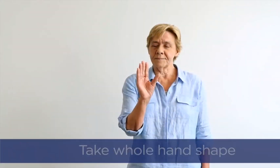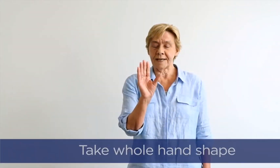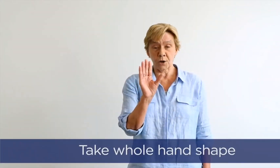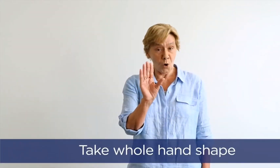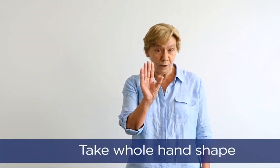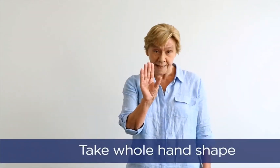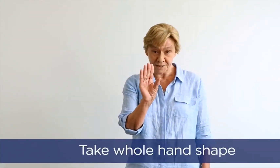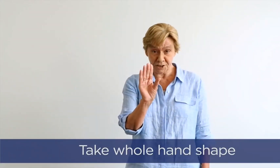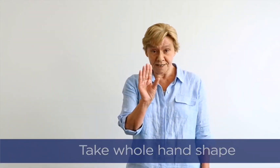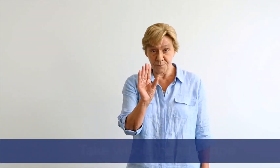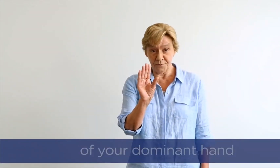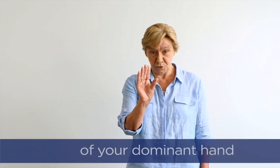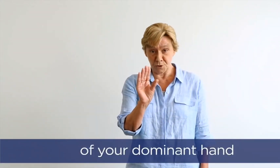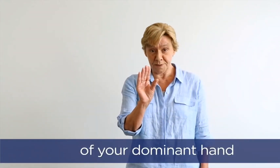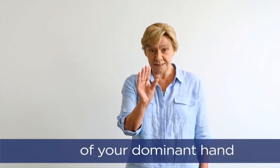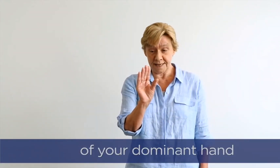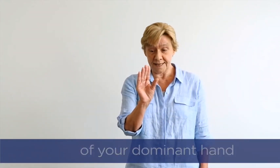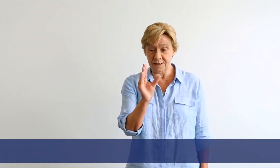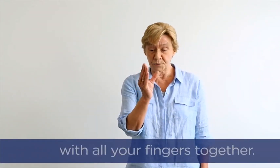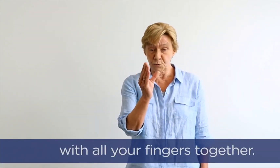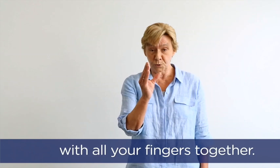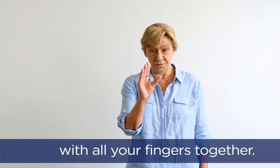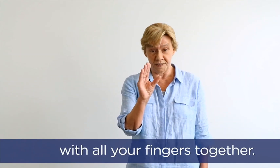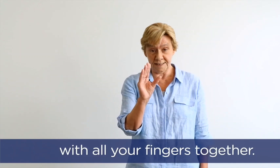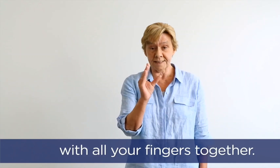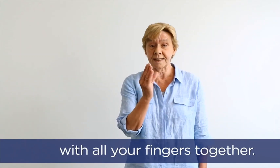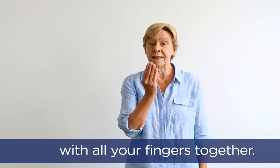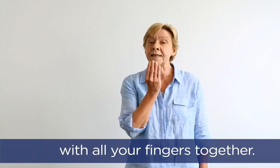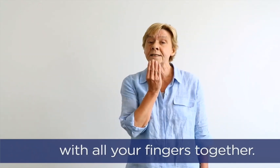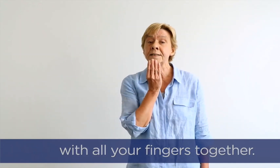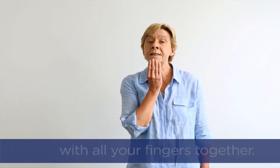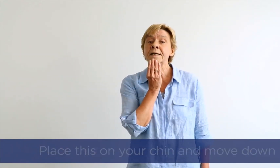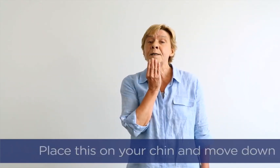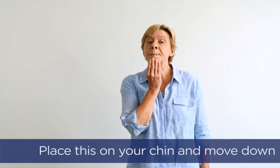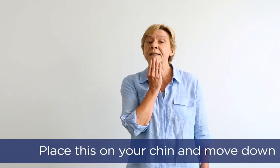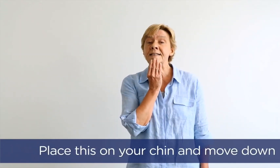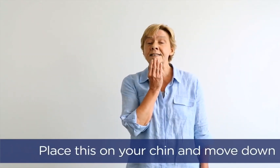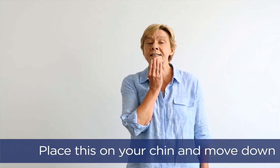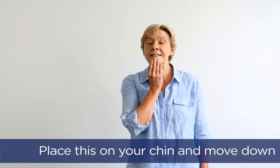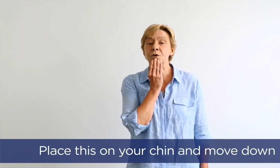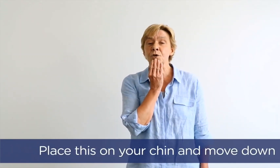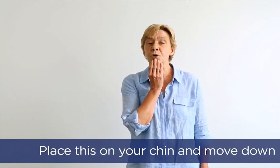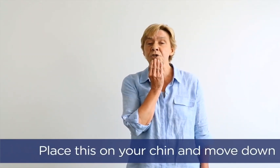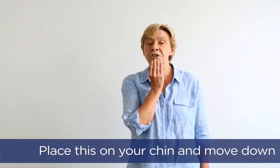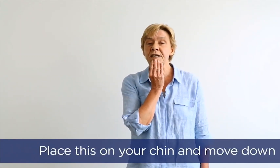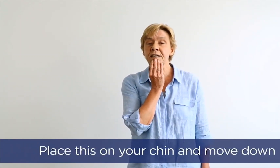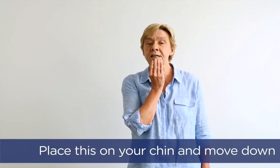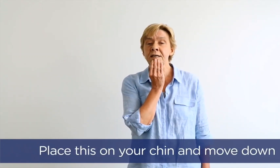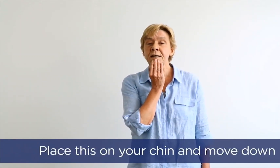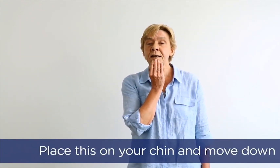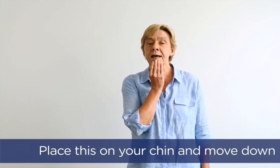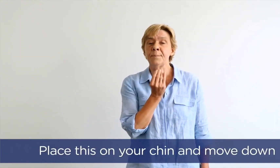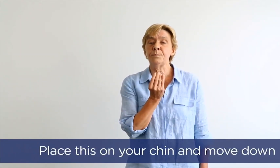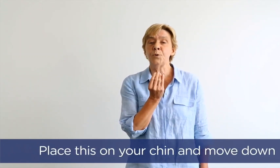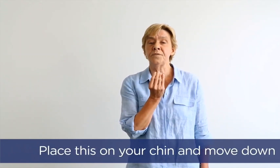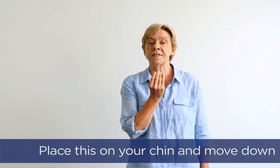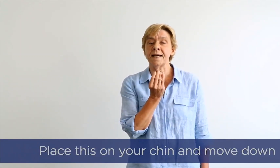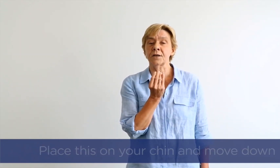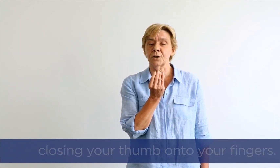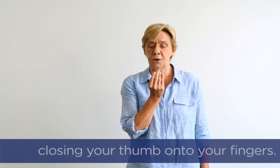Take whole hand shape of your dominant hand with all your fingers together. Place this on your chin and move down,